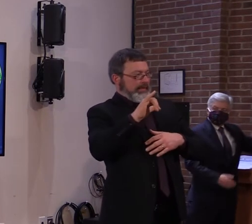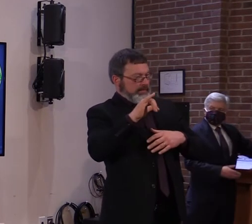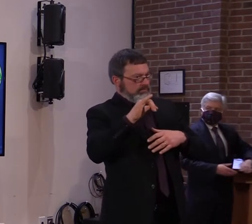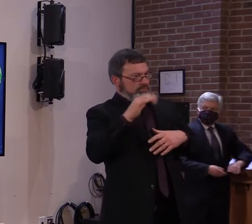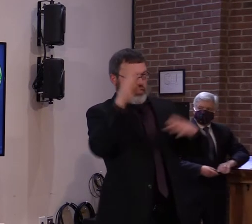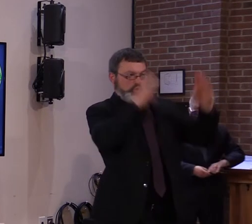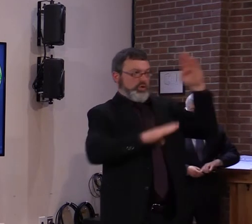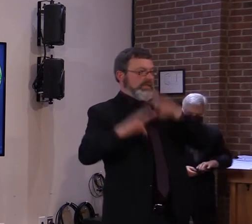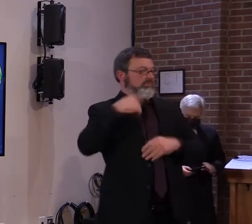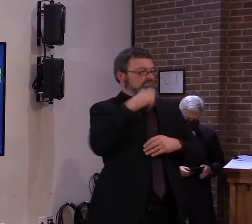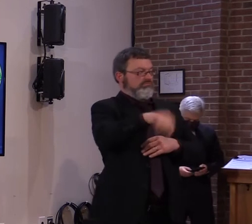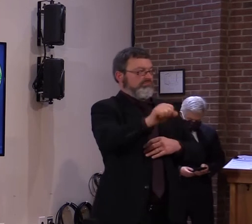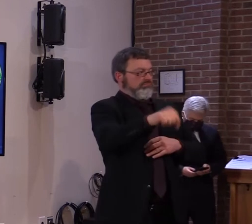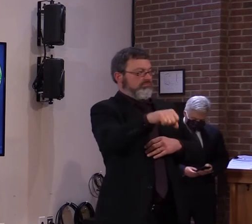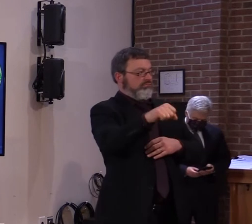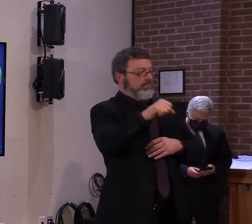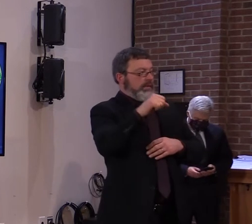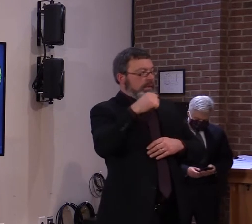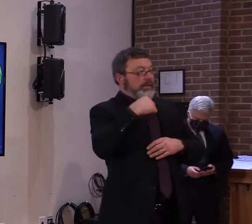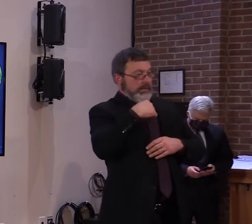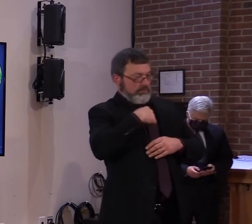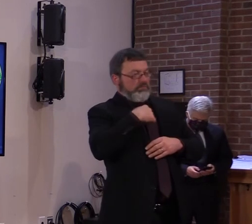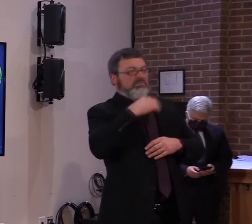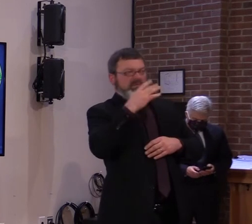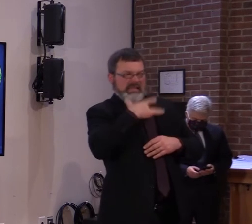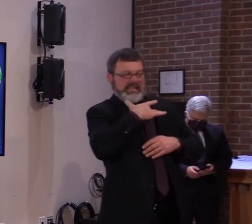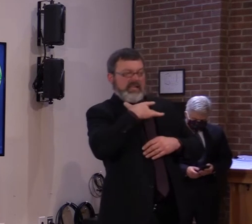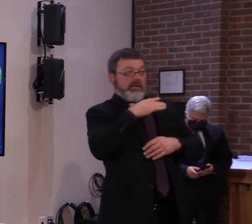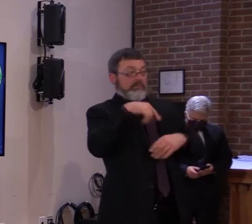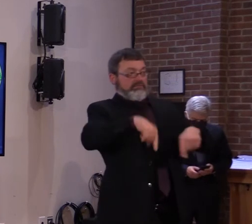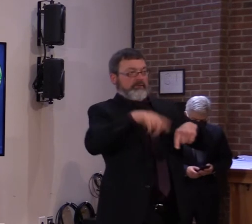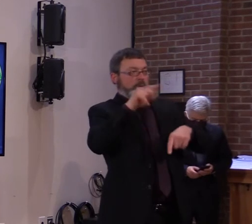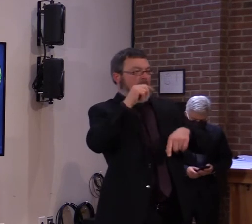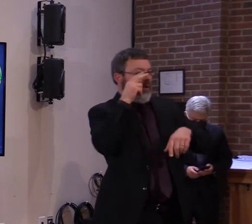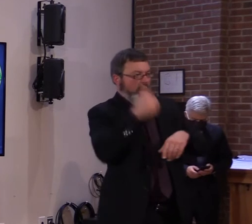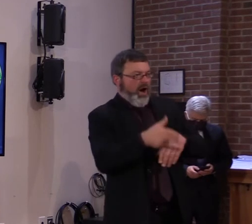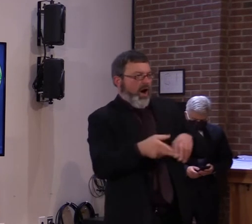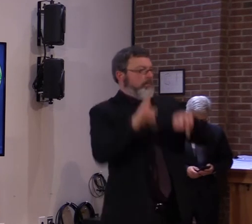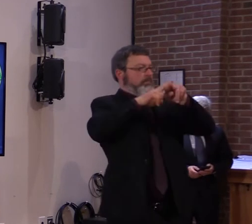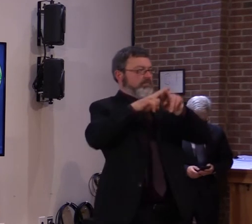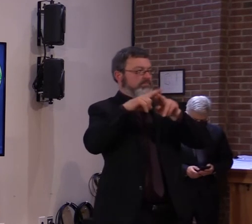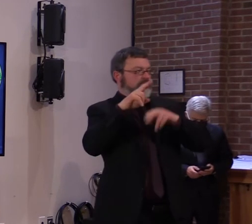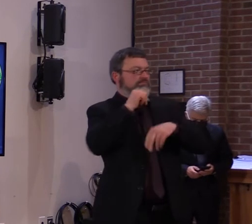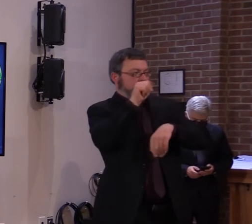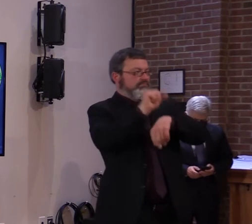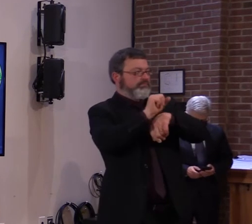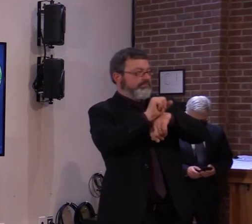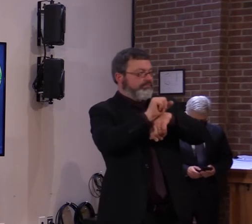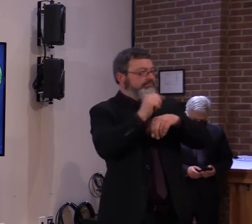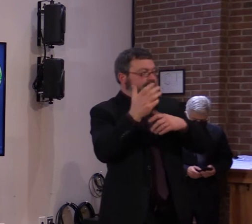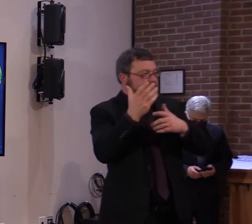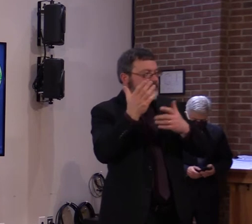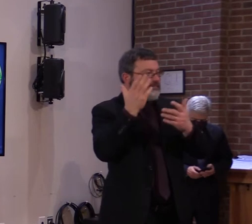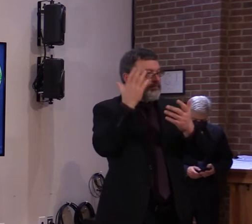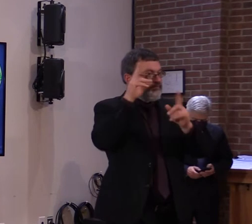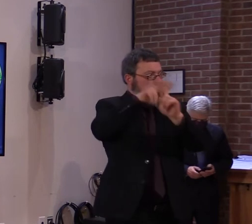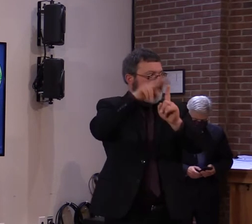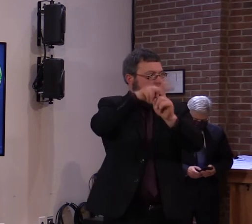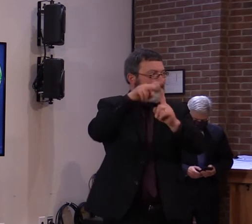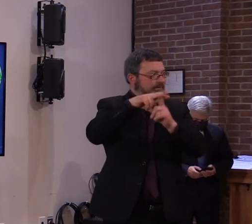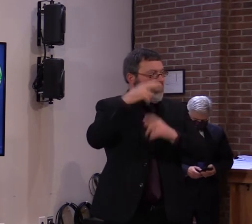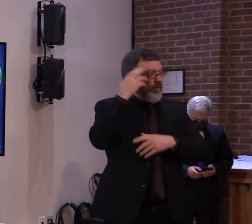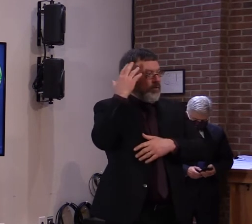see an uptick in unemployment and those filing over the next month or two just because of the construction season and so